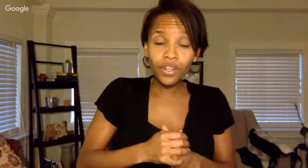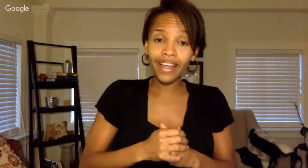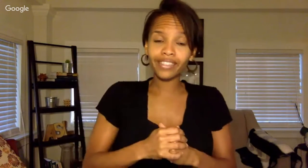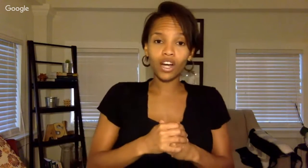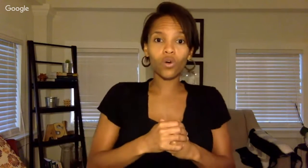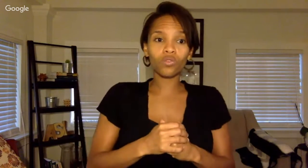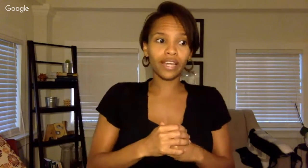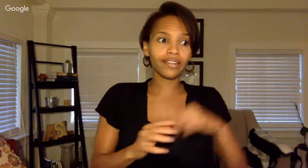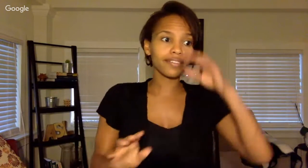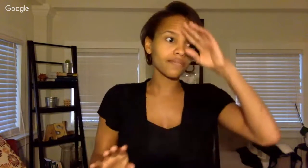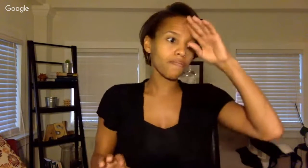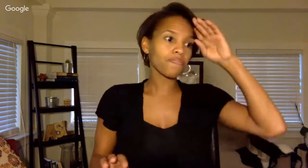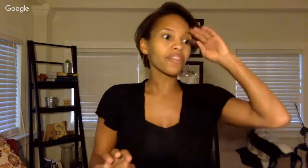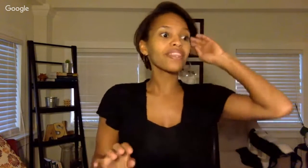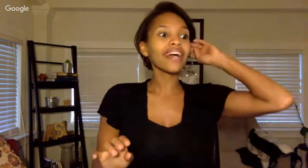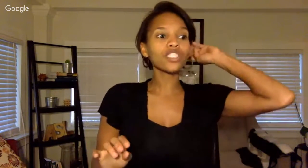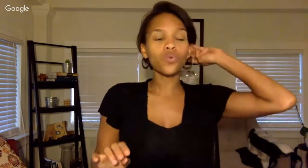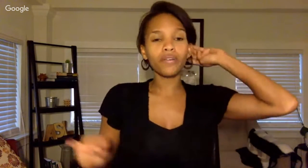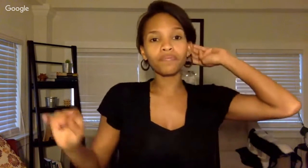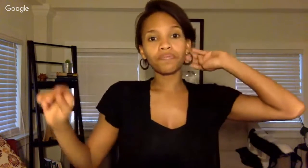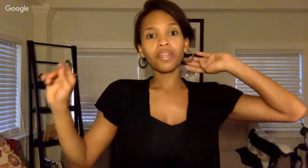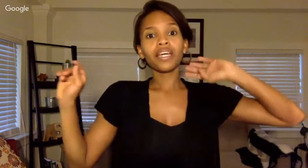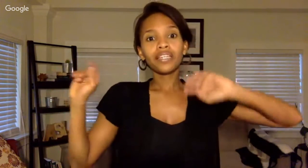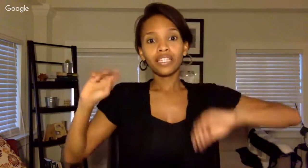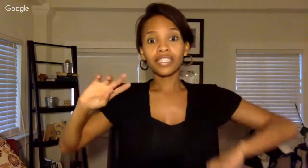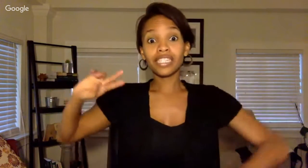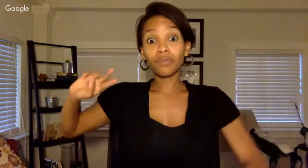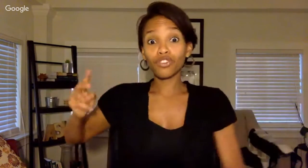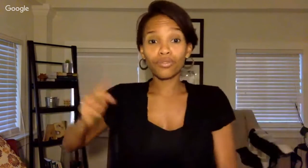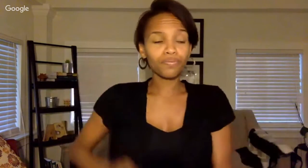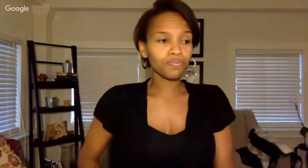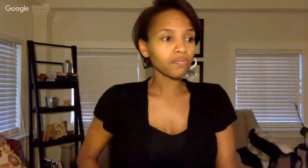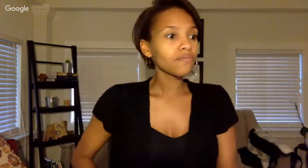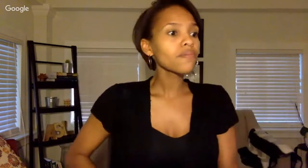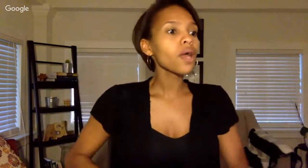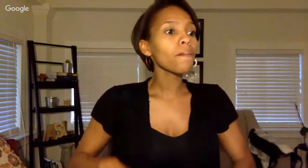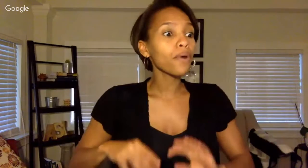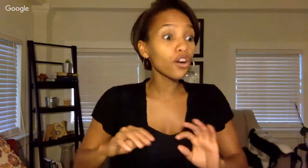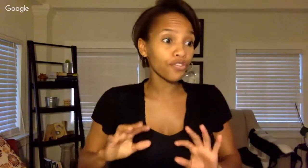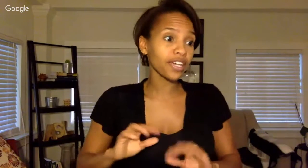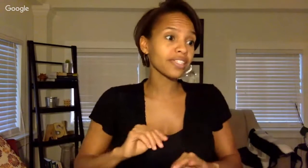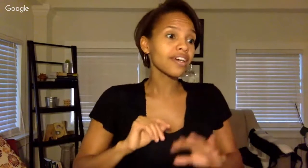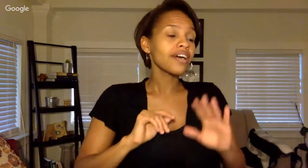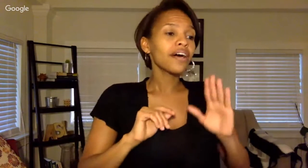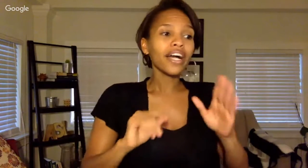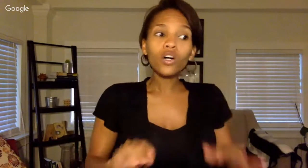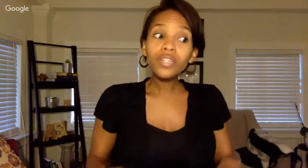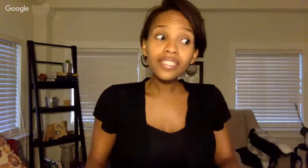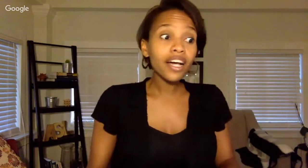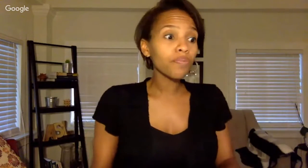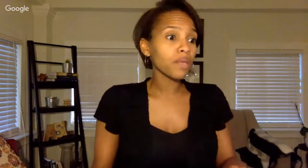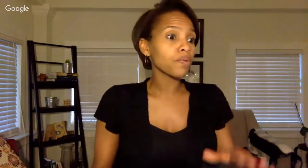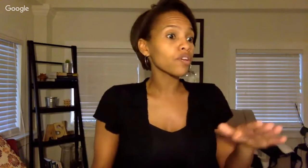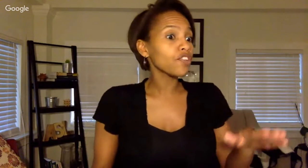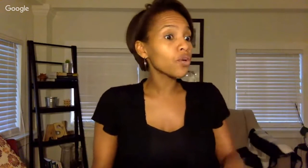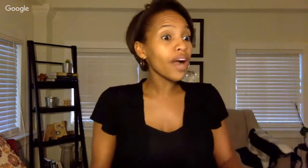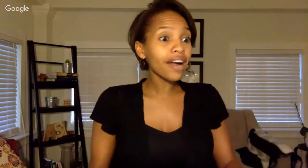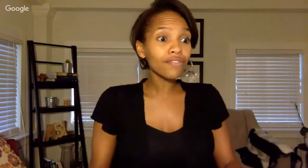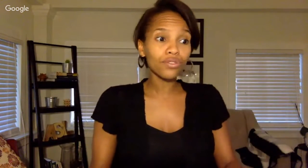That's that whole sentence. The next one, sentence number 2. Perfect. I always tell people, if you don't have those